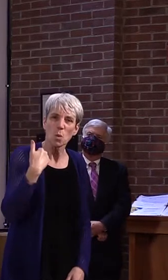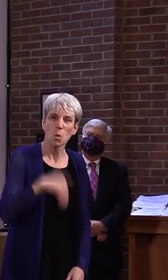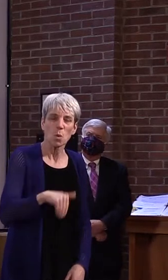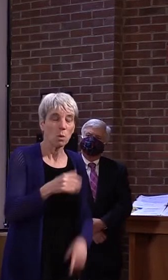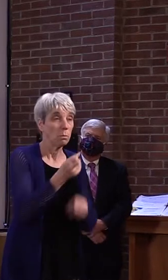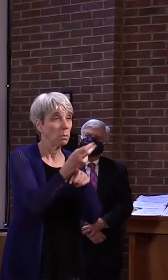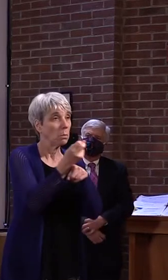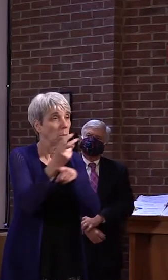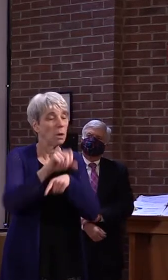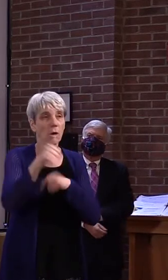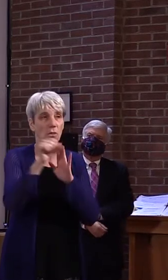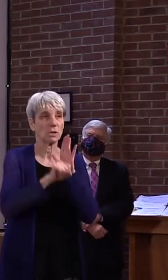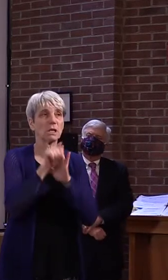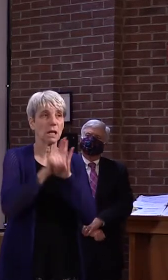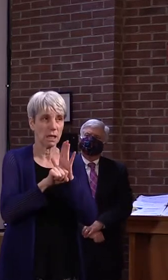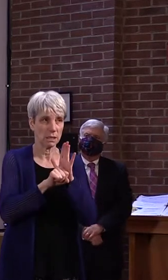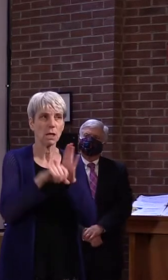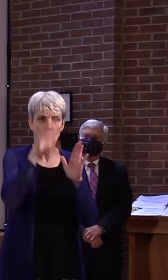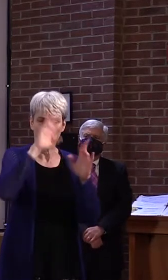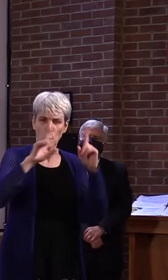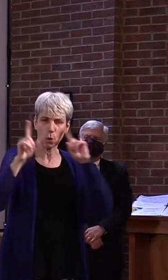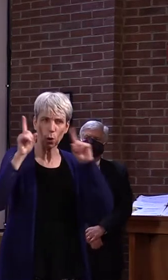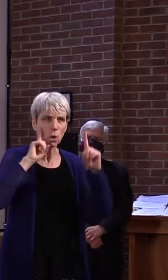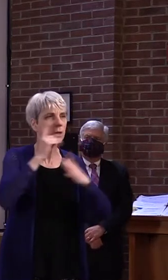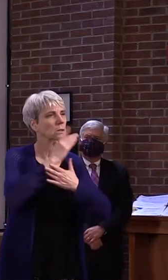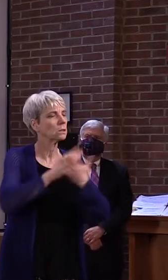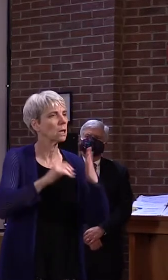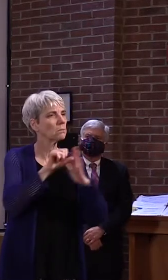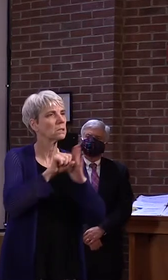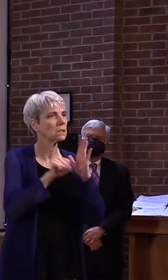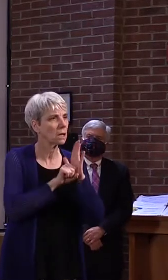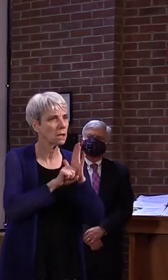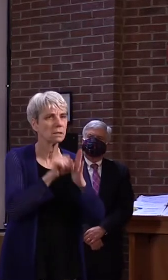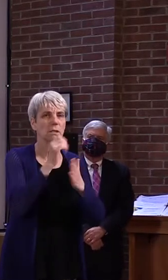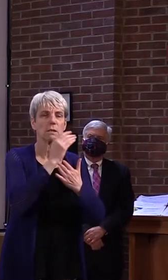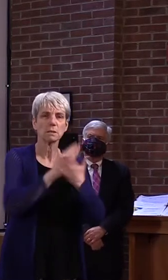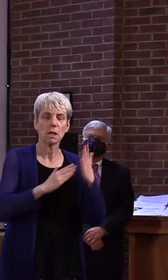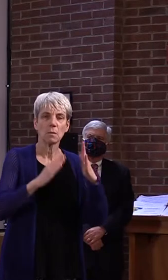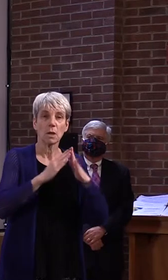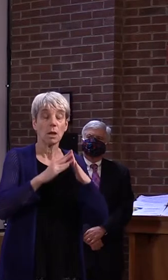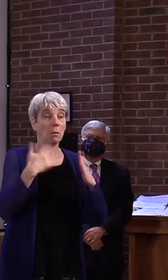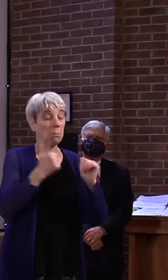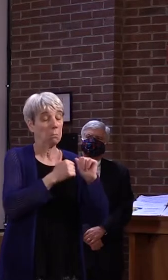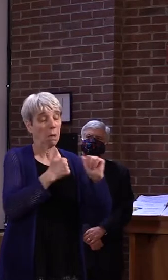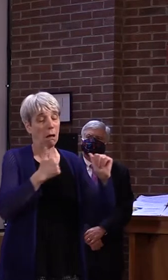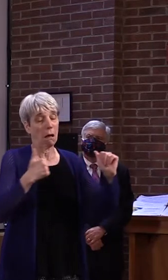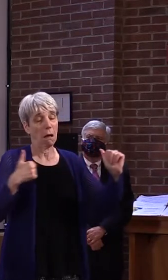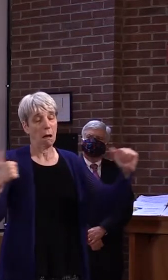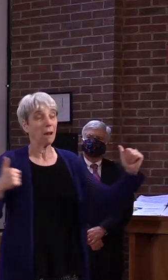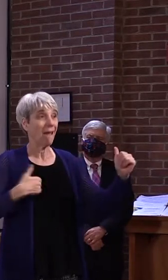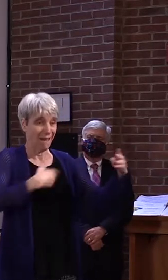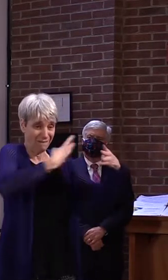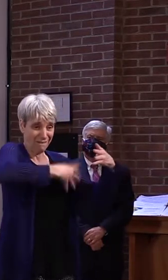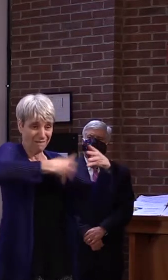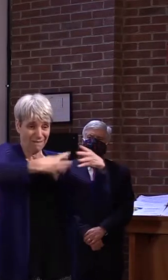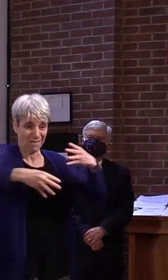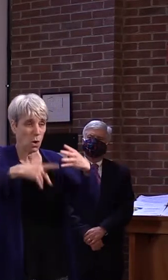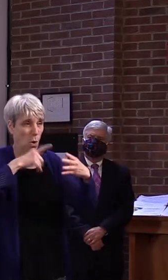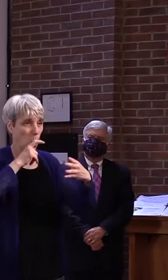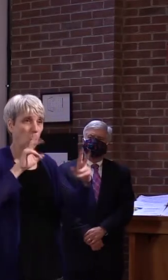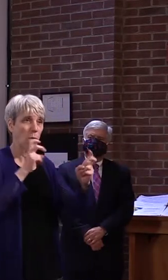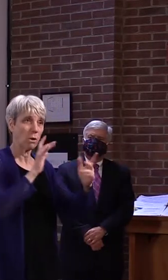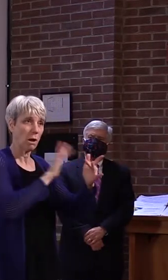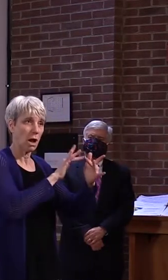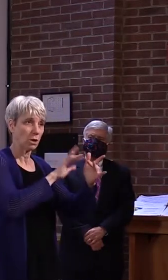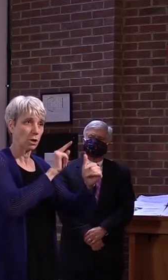in stark contrast to news we've heard of other states and cities that have struggled to reach the people they need to, which